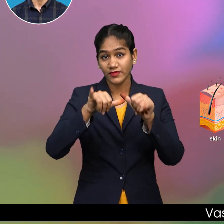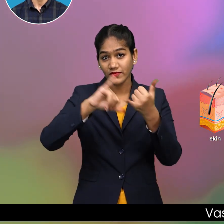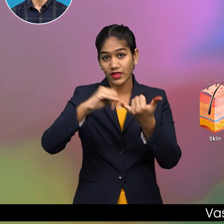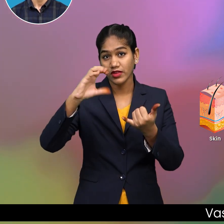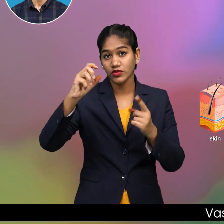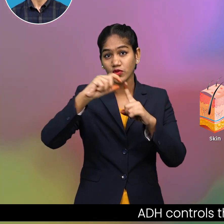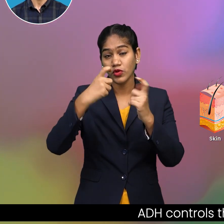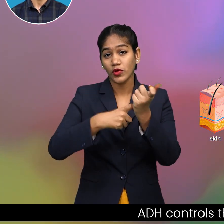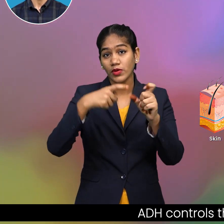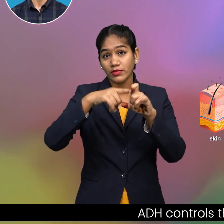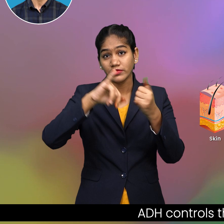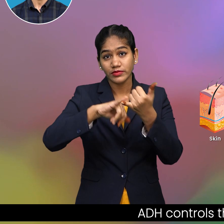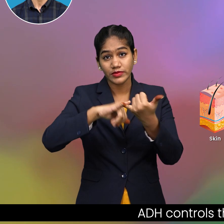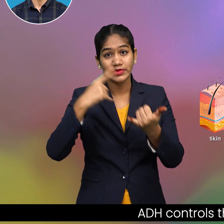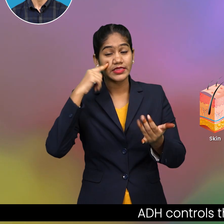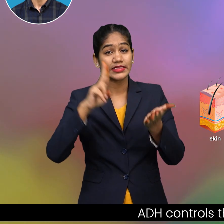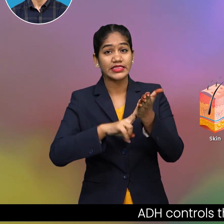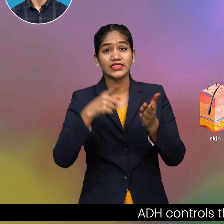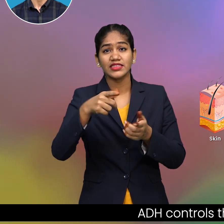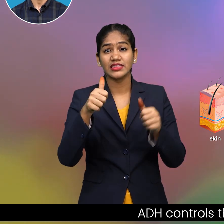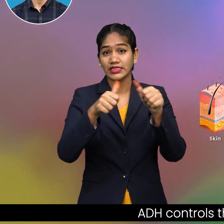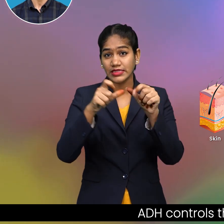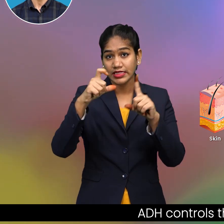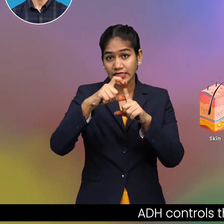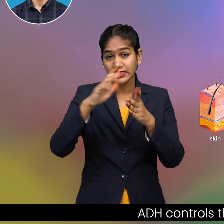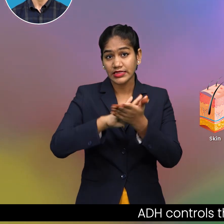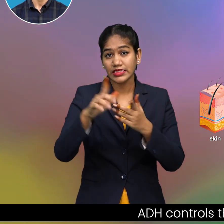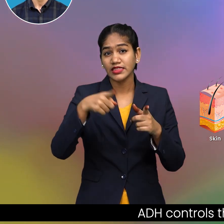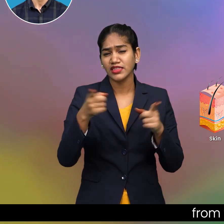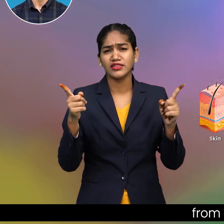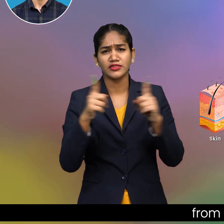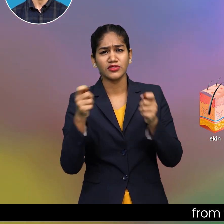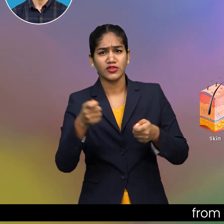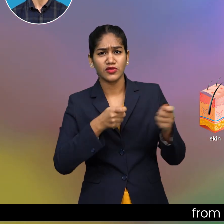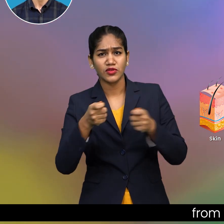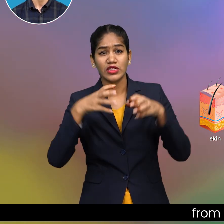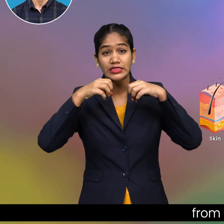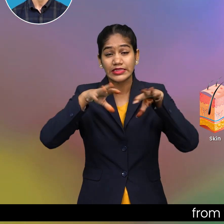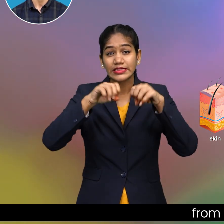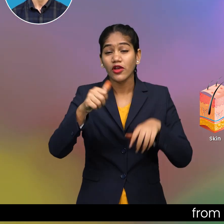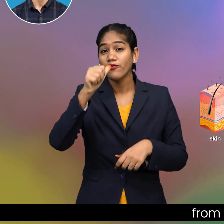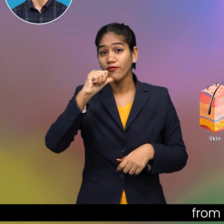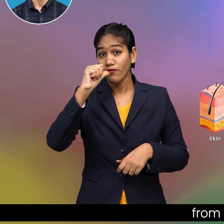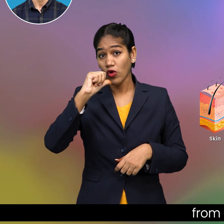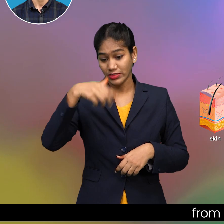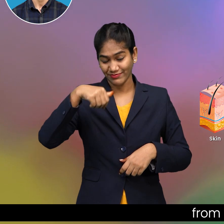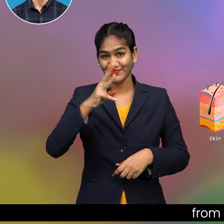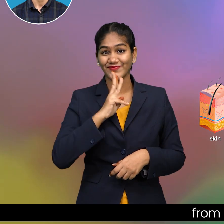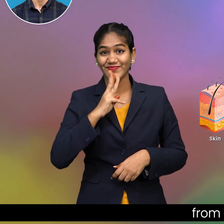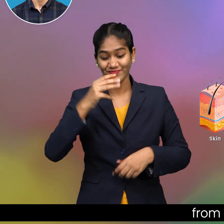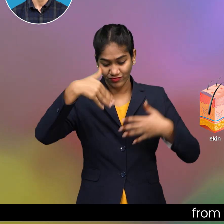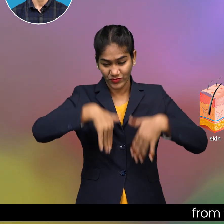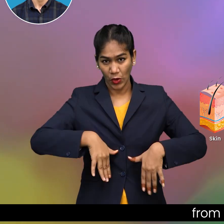Vasopressin, ADH, controls the excretion of water from the kidneys.